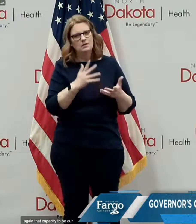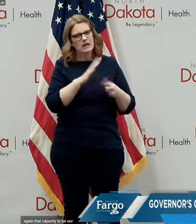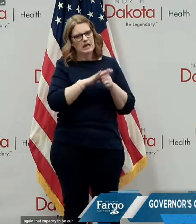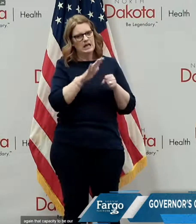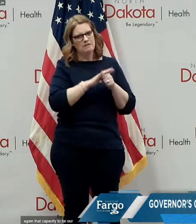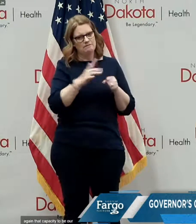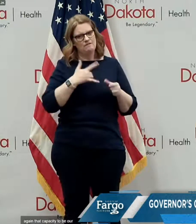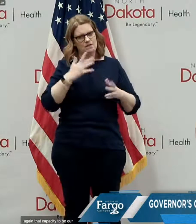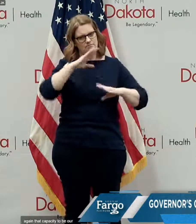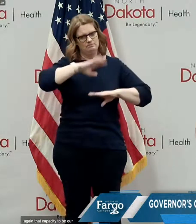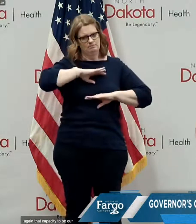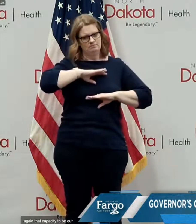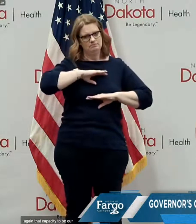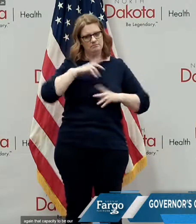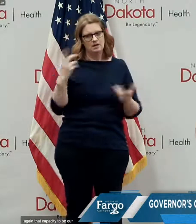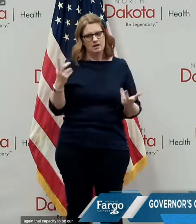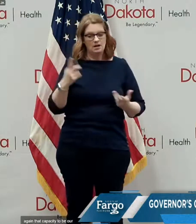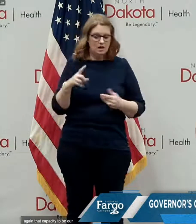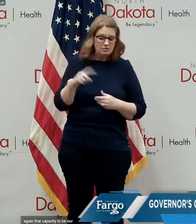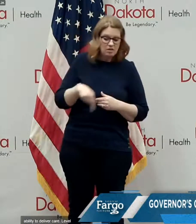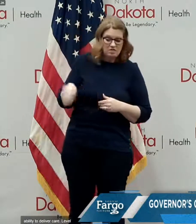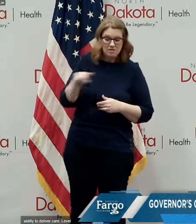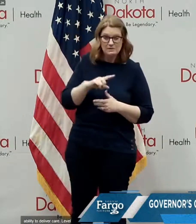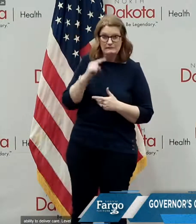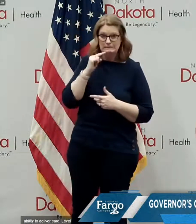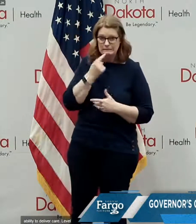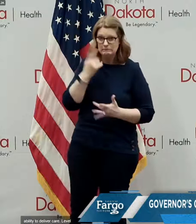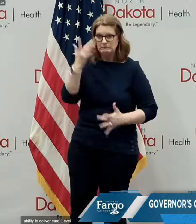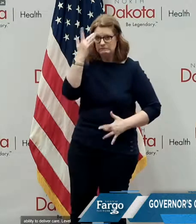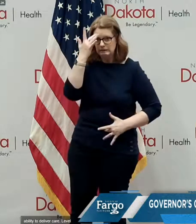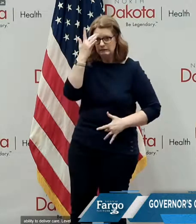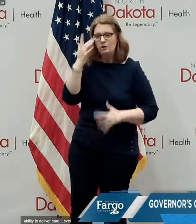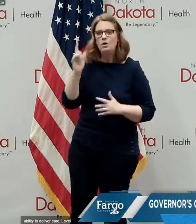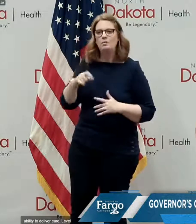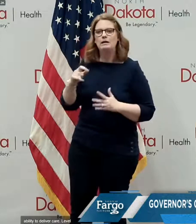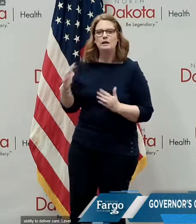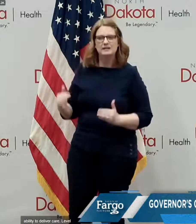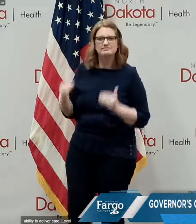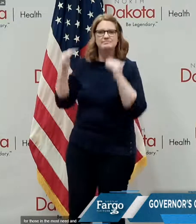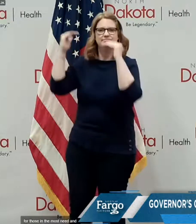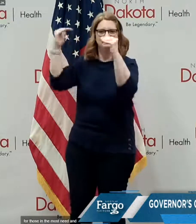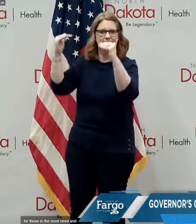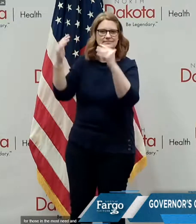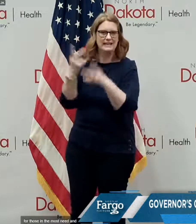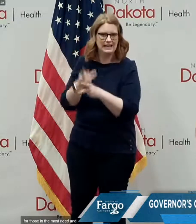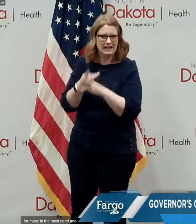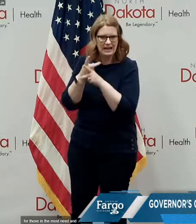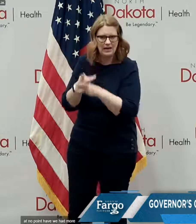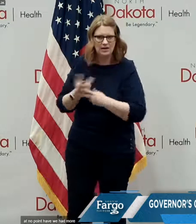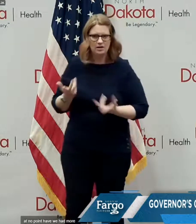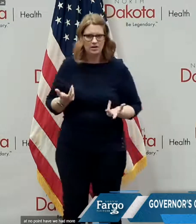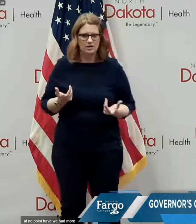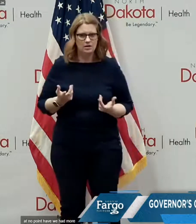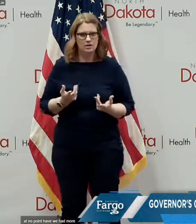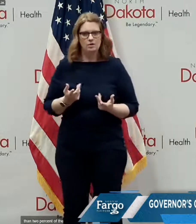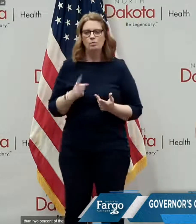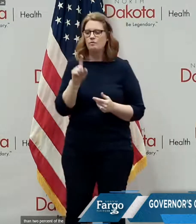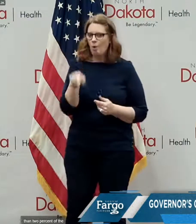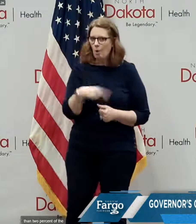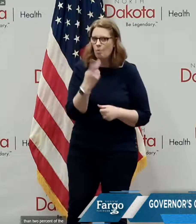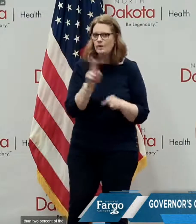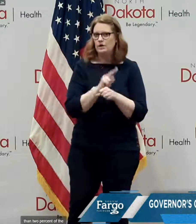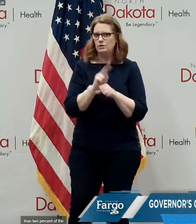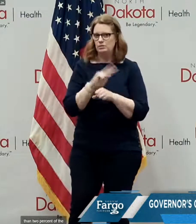deliver care at the highest level for those in the most need. And at no point have we had more than 2% of the hospital capacity in our